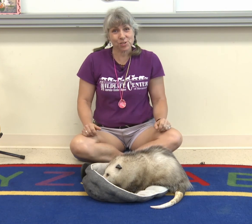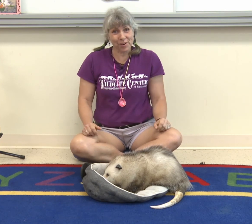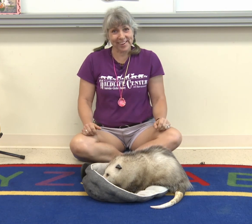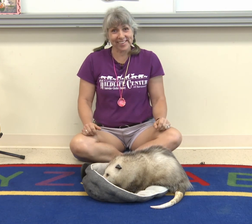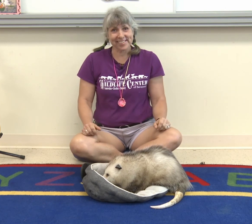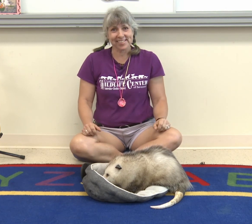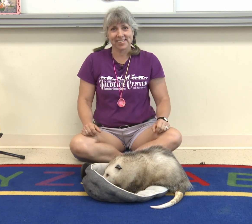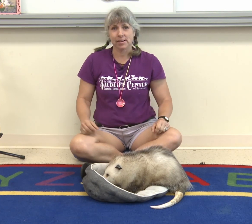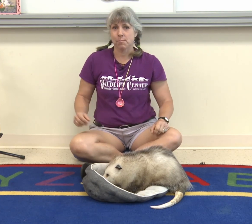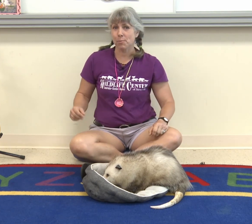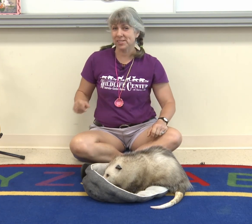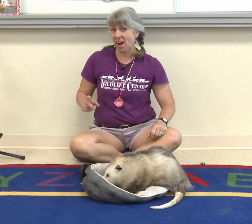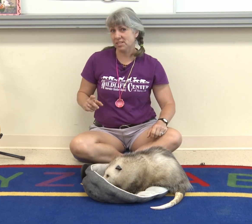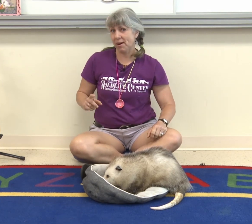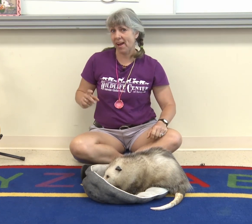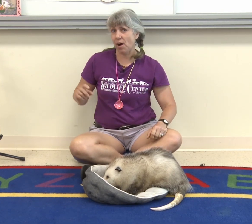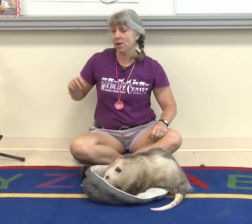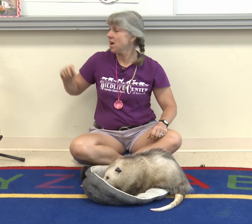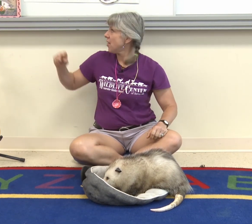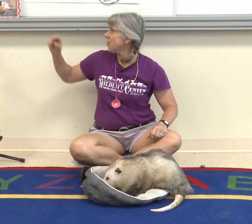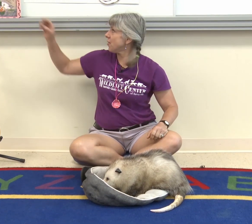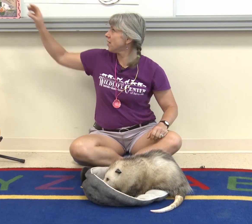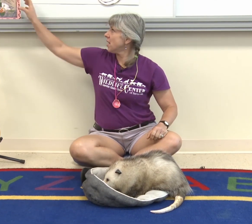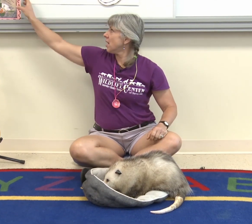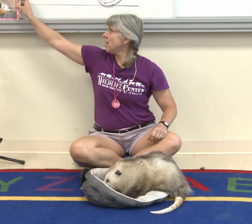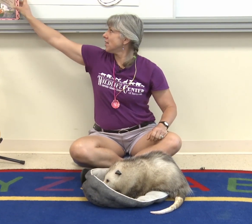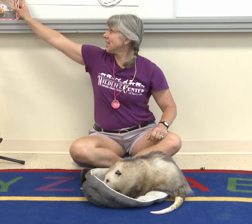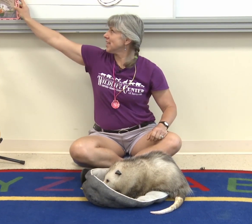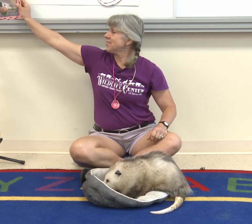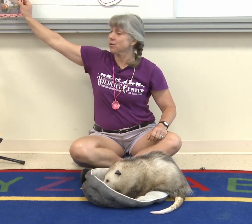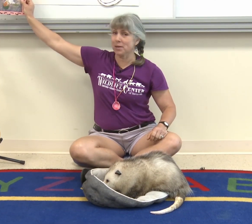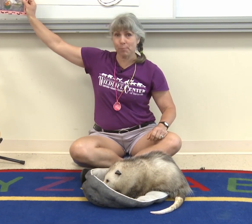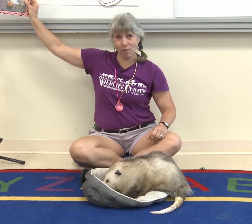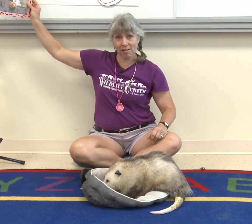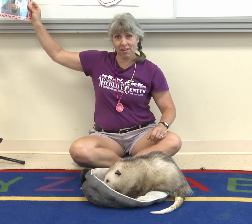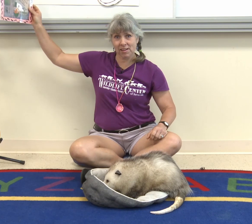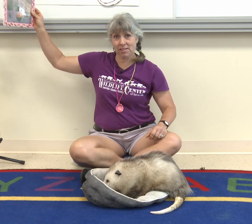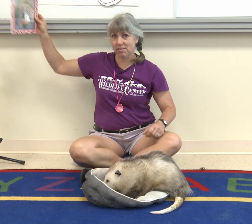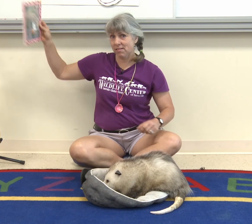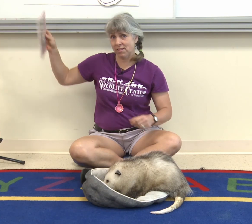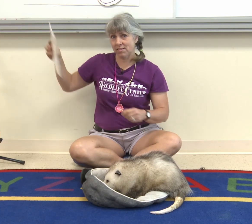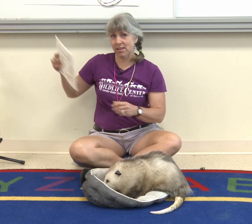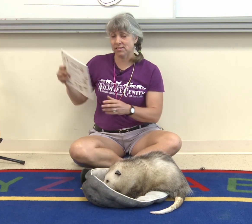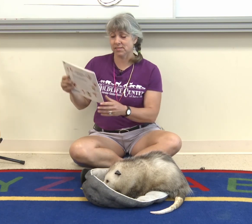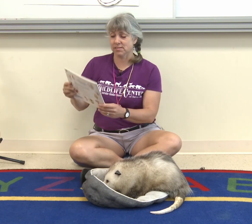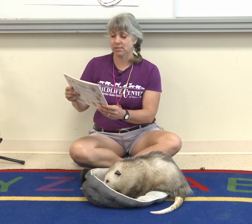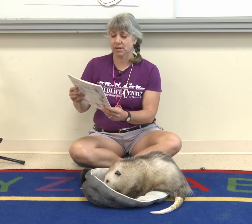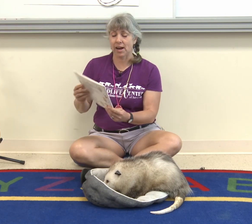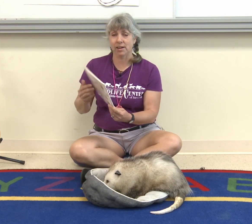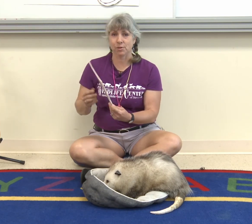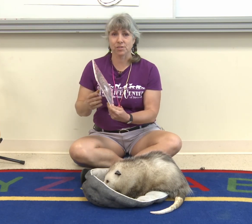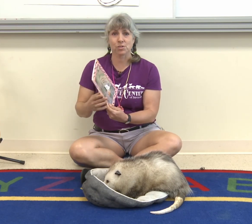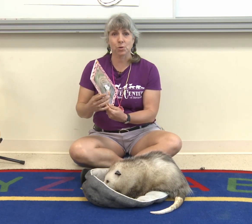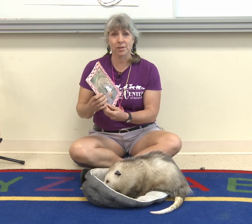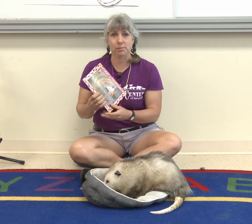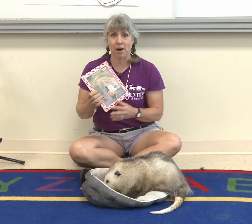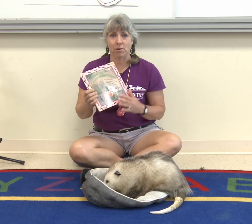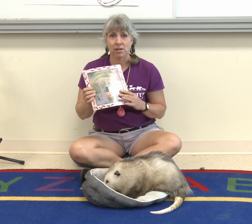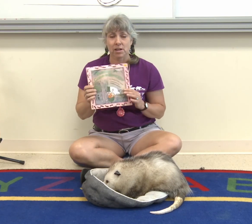story. Remember we talked about how they live near people? That's kind of what this story is about.